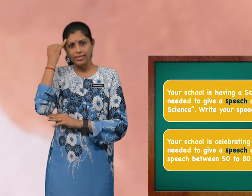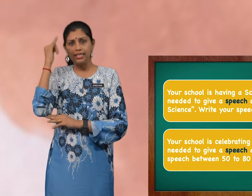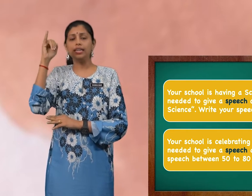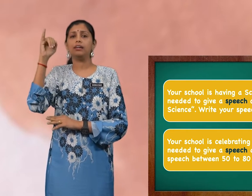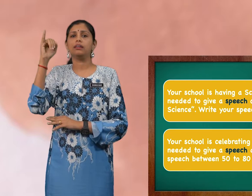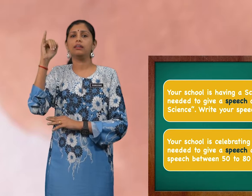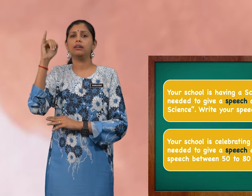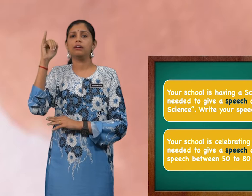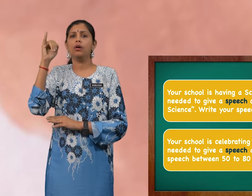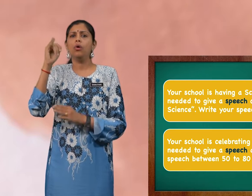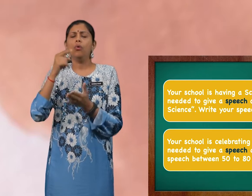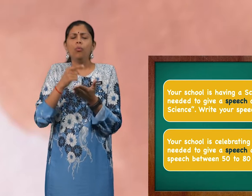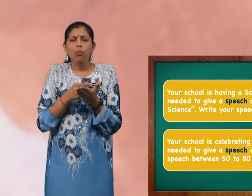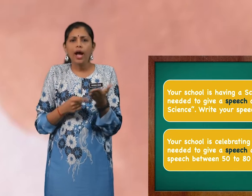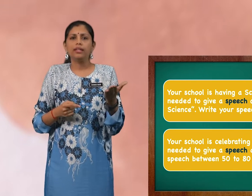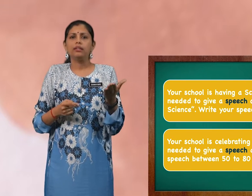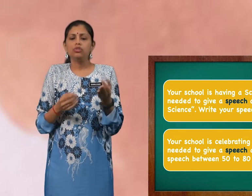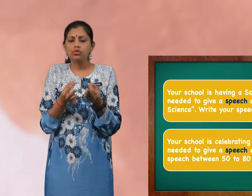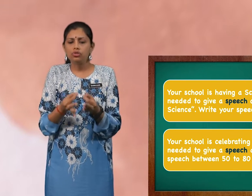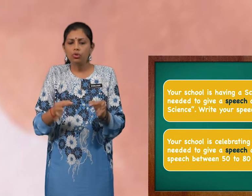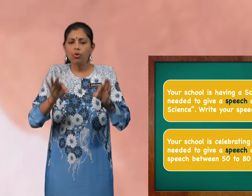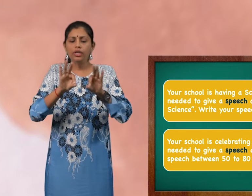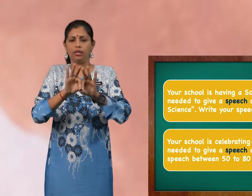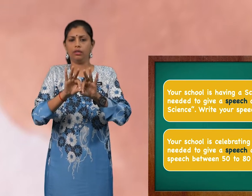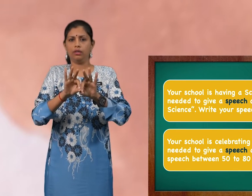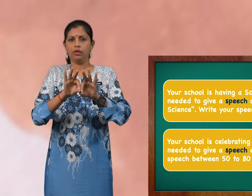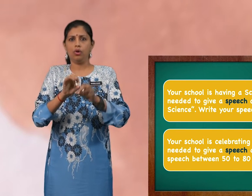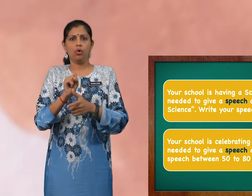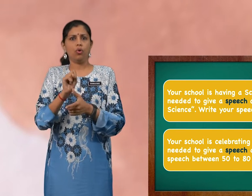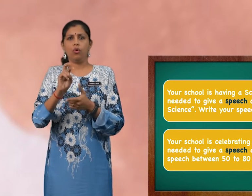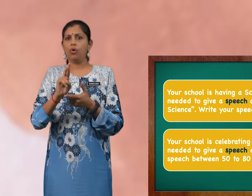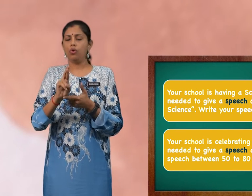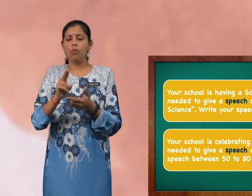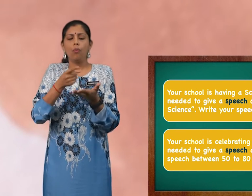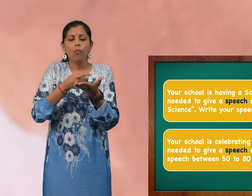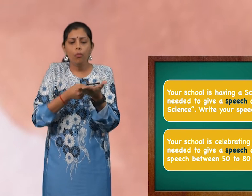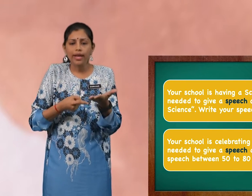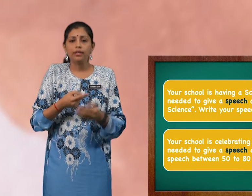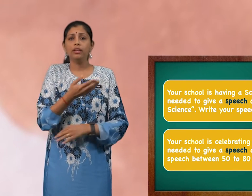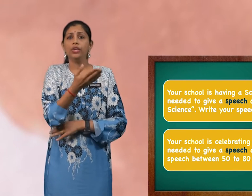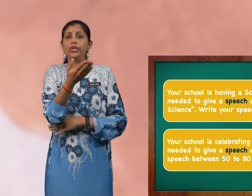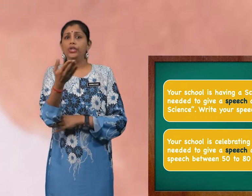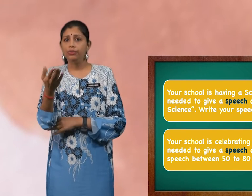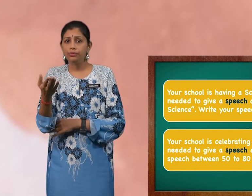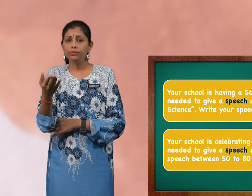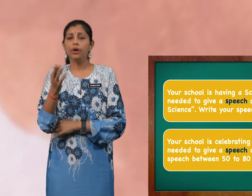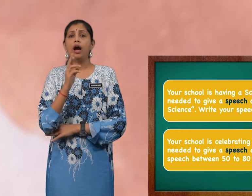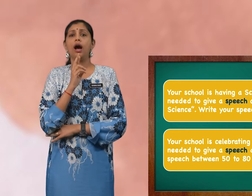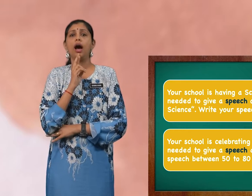idea. What story? Or what you